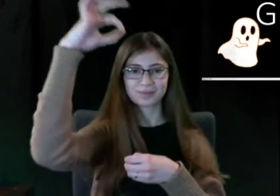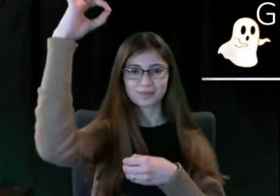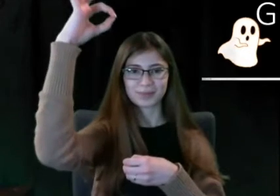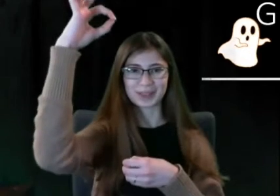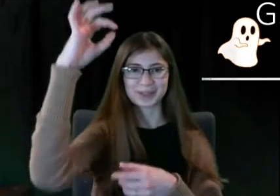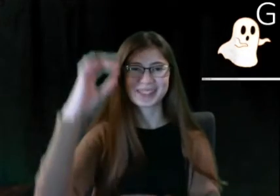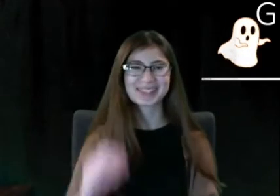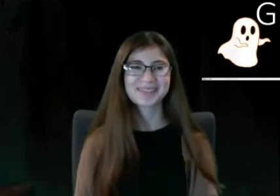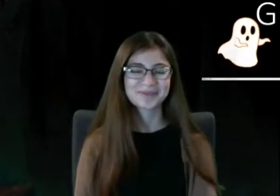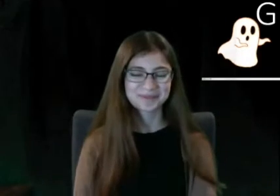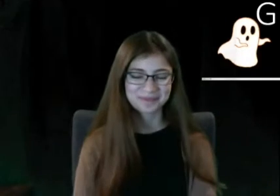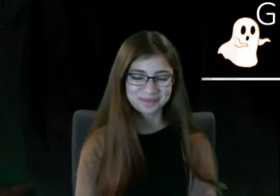Ghost.